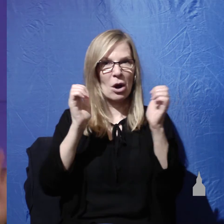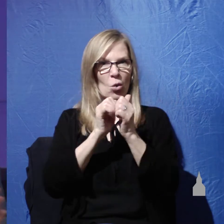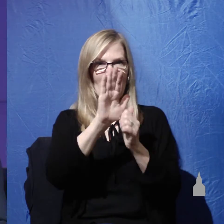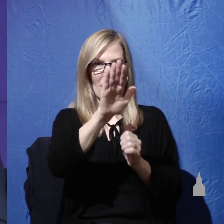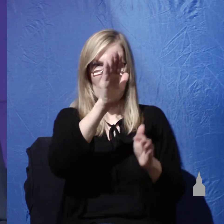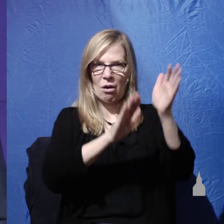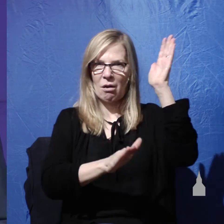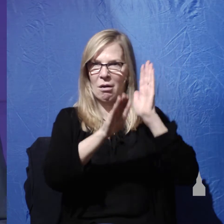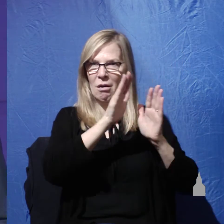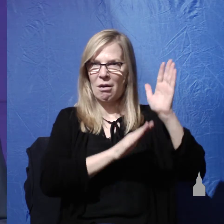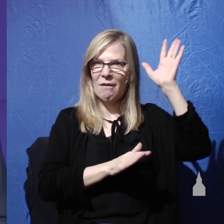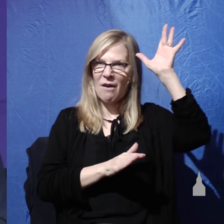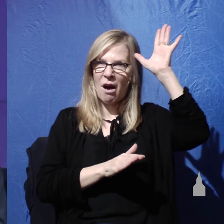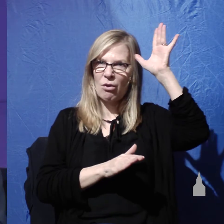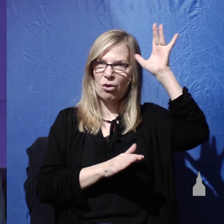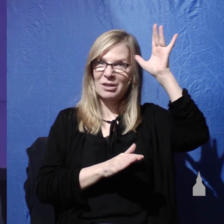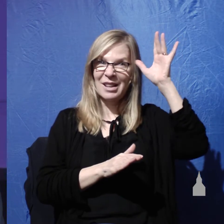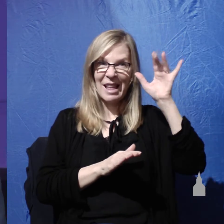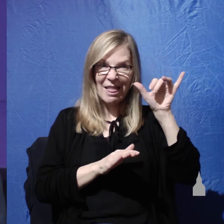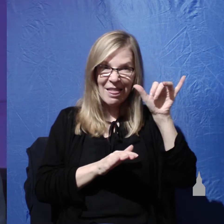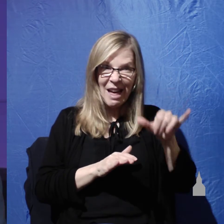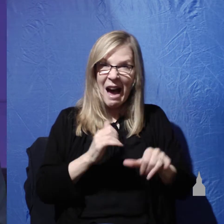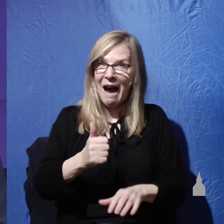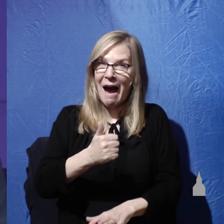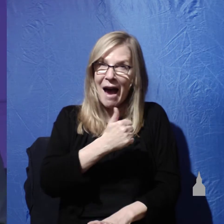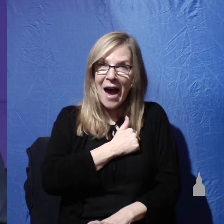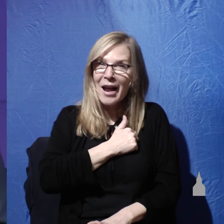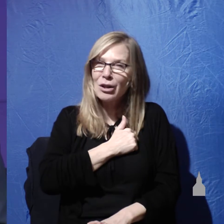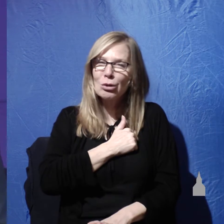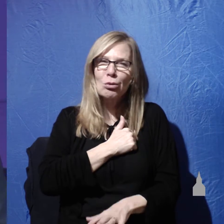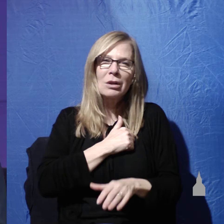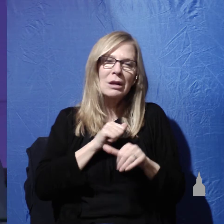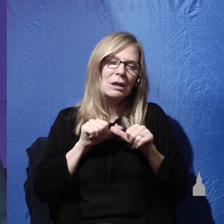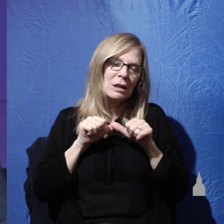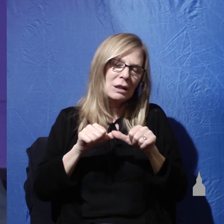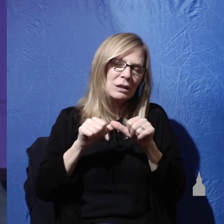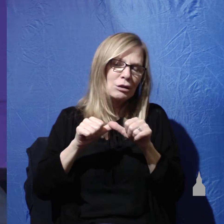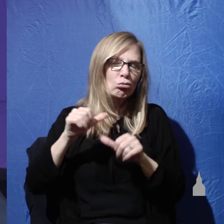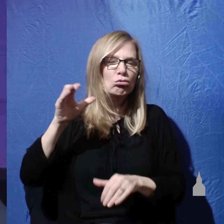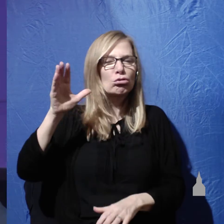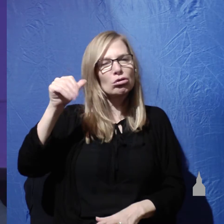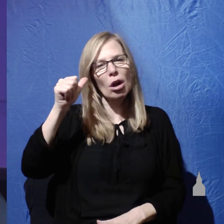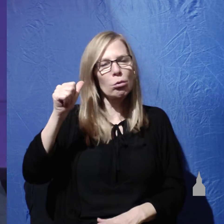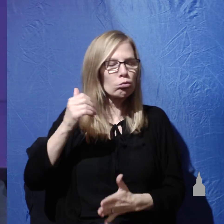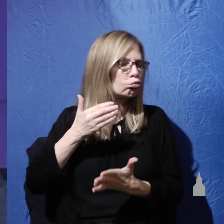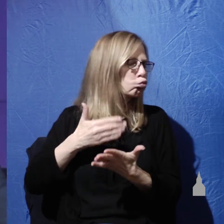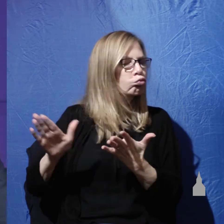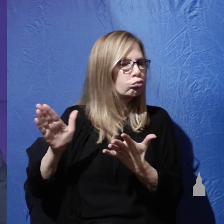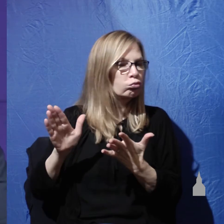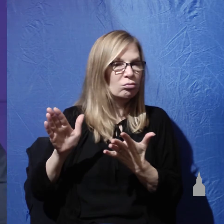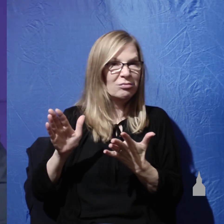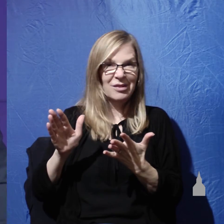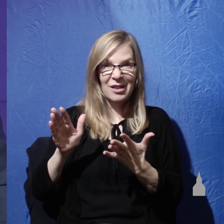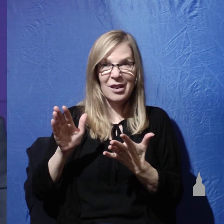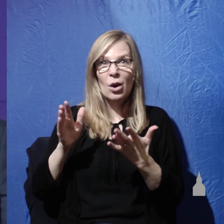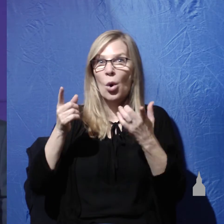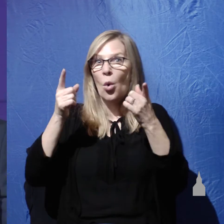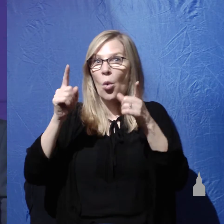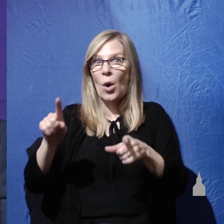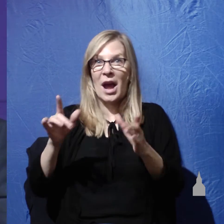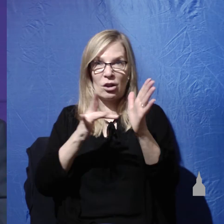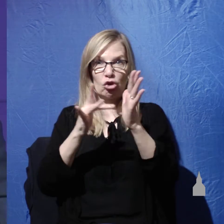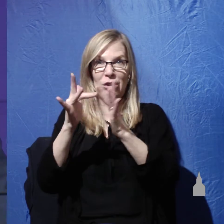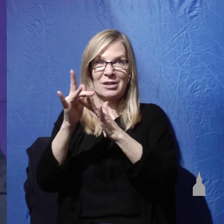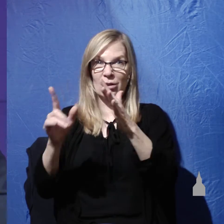this attitude of continual stubborn unbelief is the reason why, when Jesus showed up, that